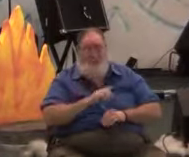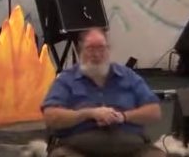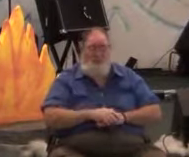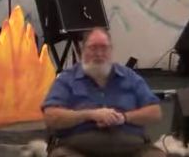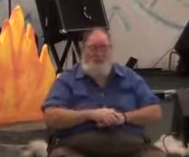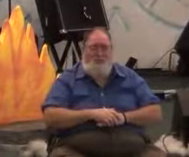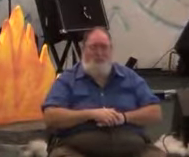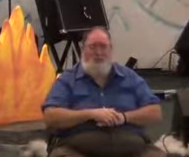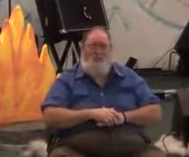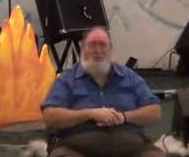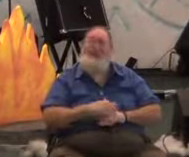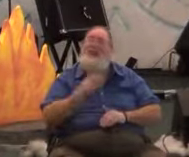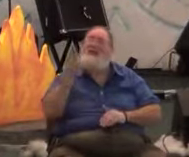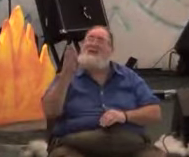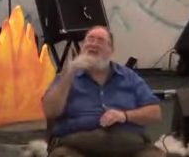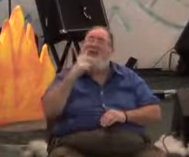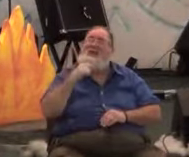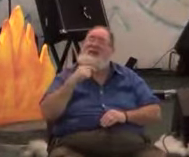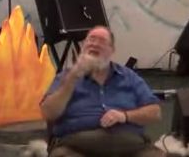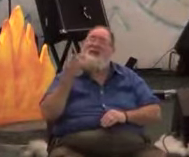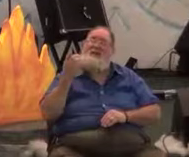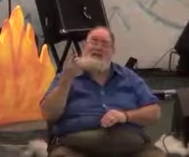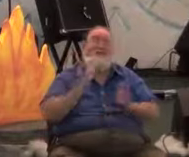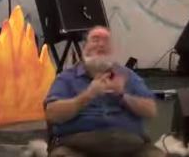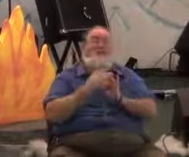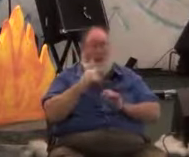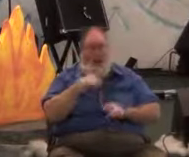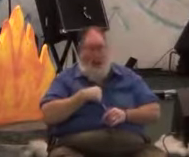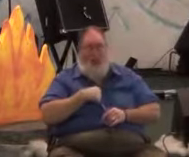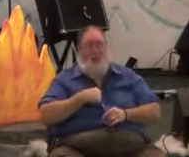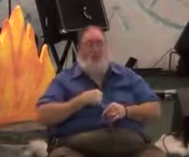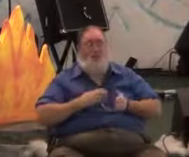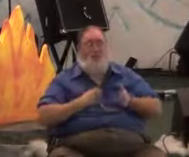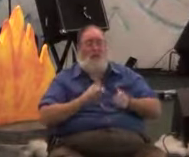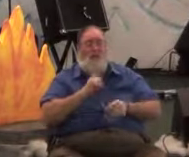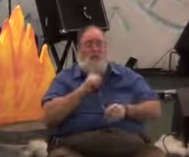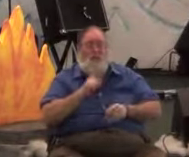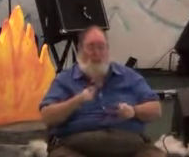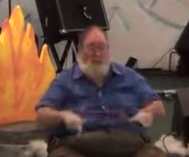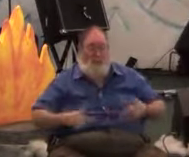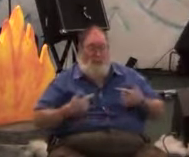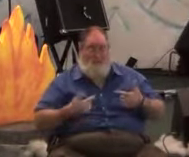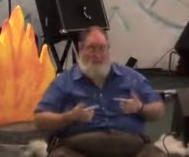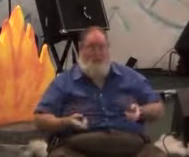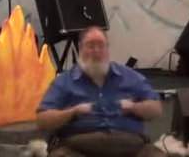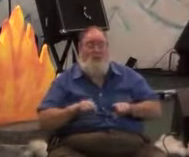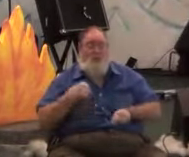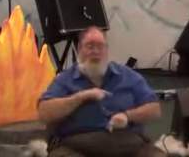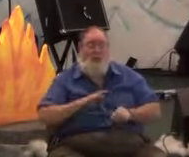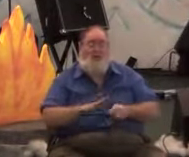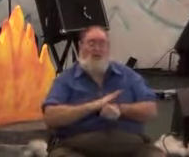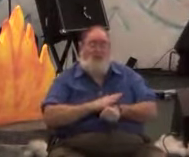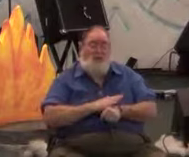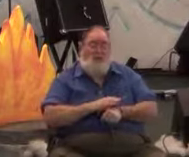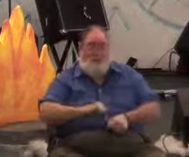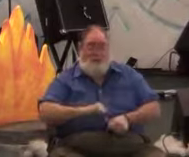the way, the truth, and the life, Jesus says. And when we get prideful, we don't need anything he did